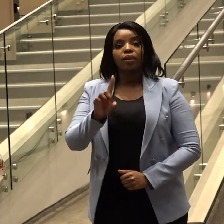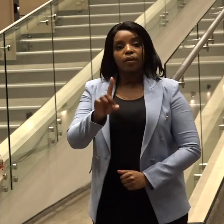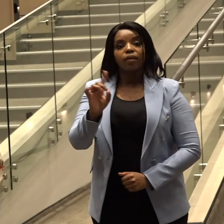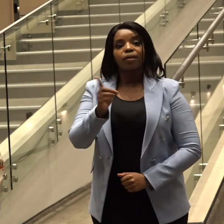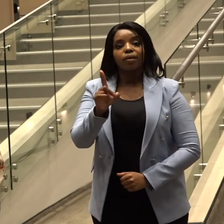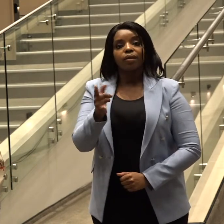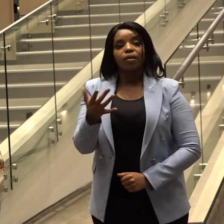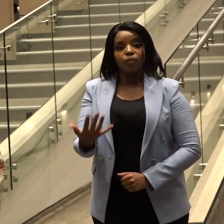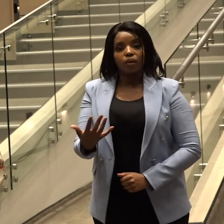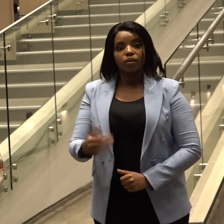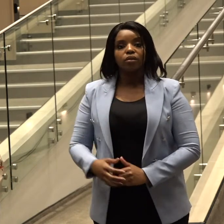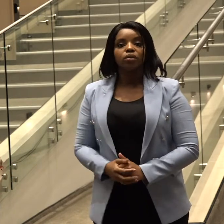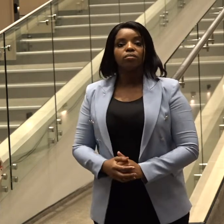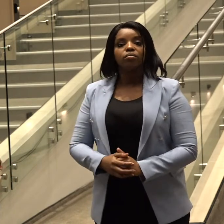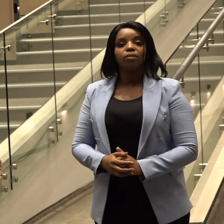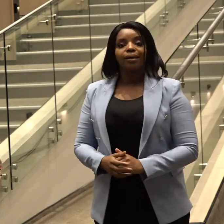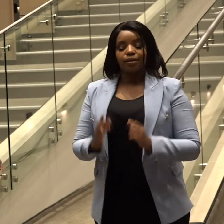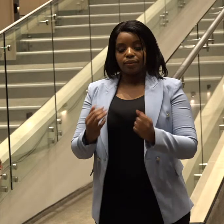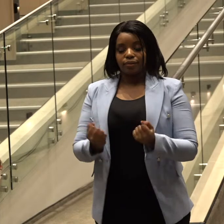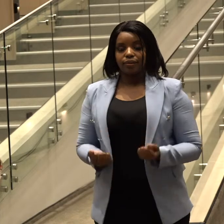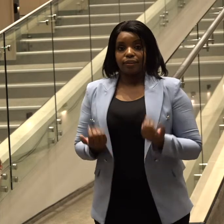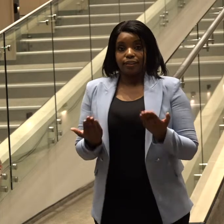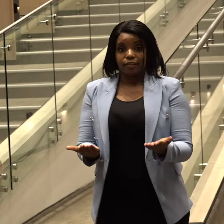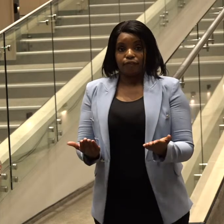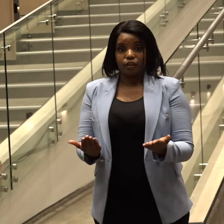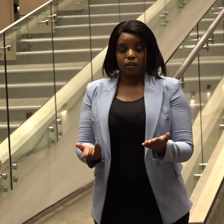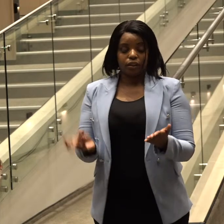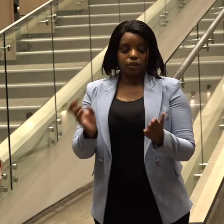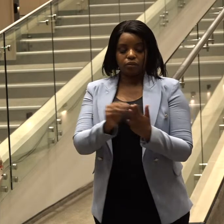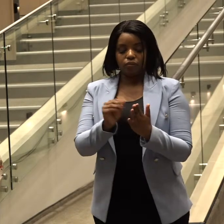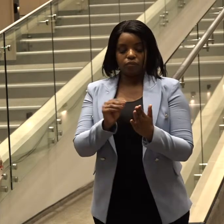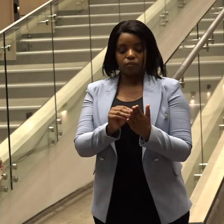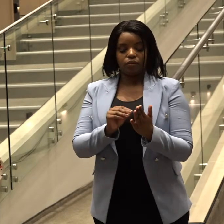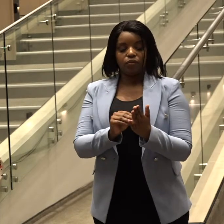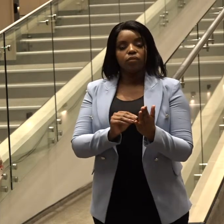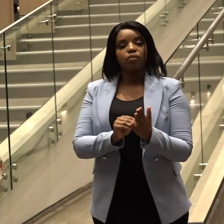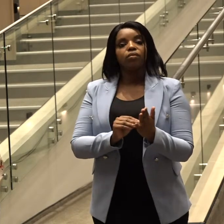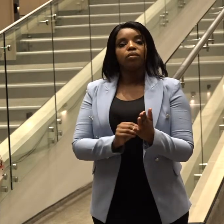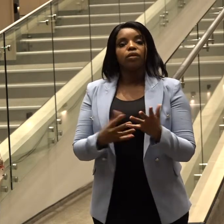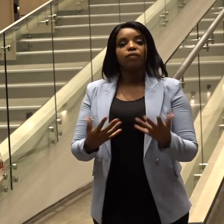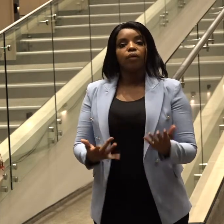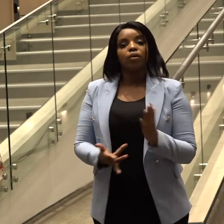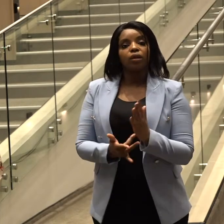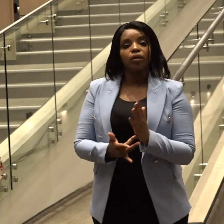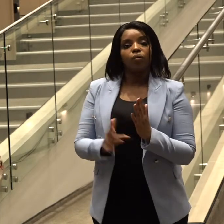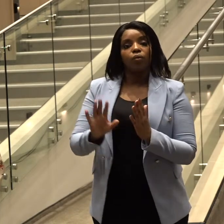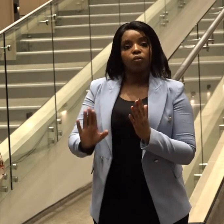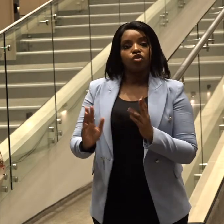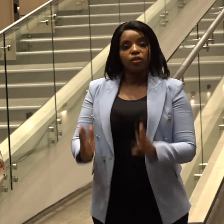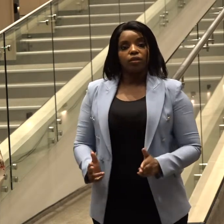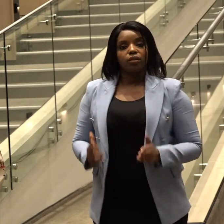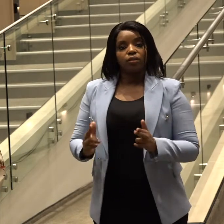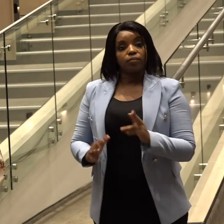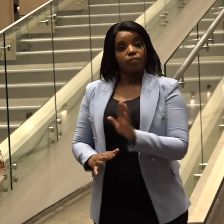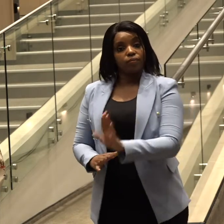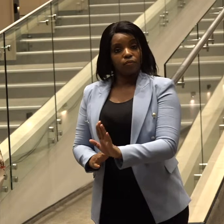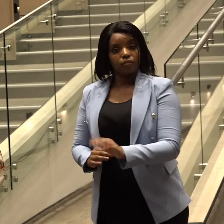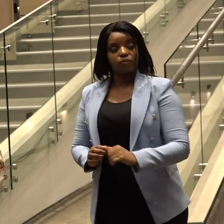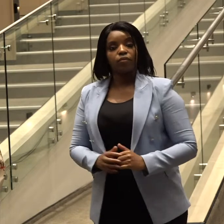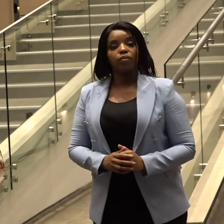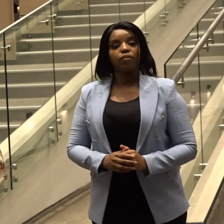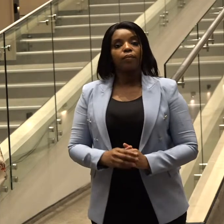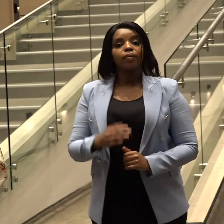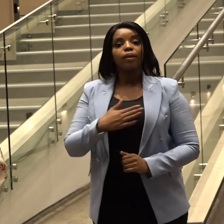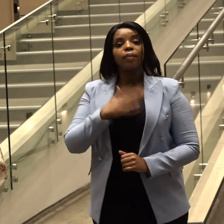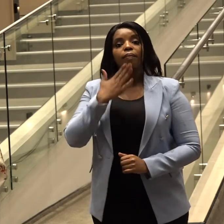the rendering of prescribed services in respect of new works operations and Technologies by the